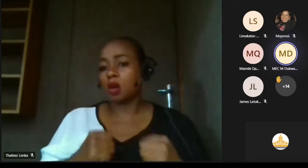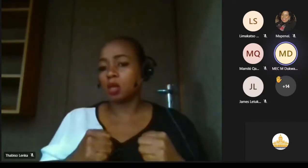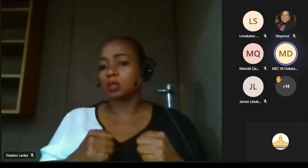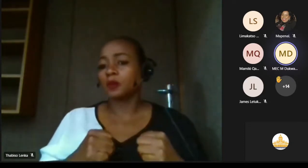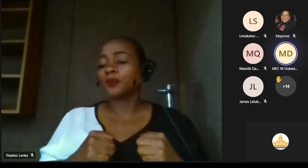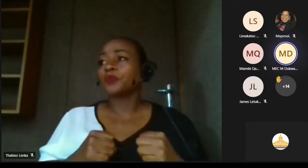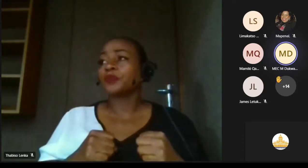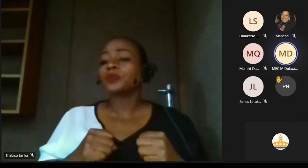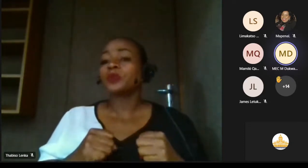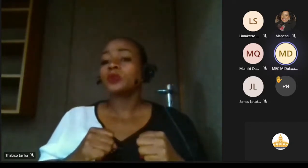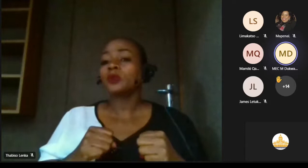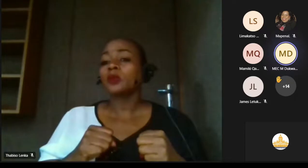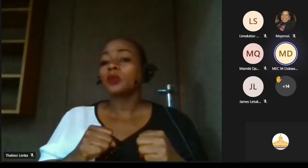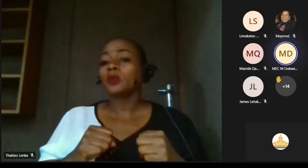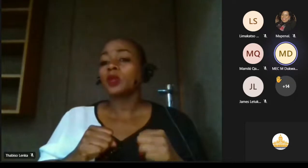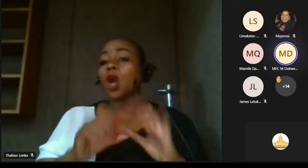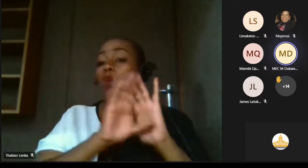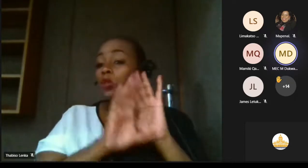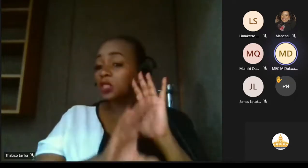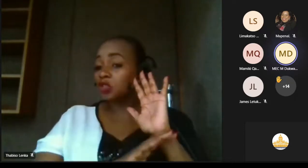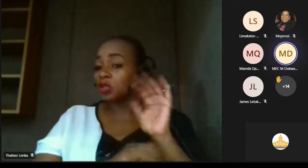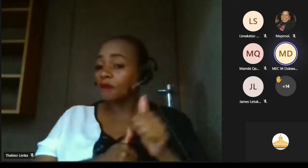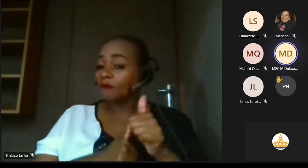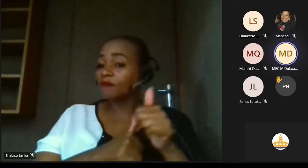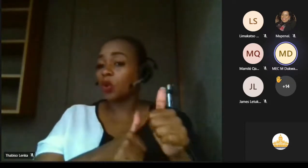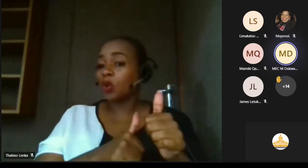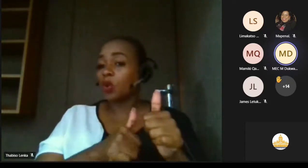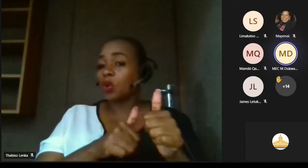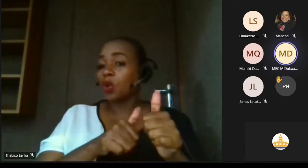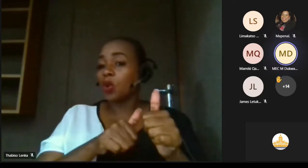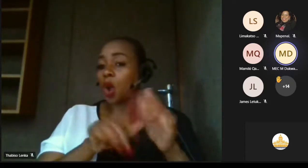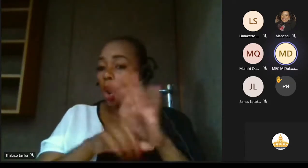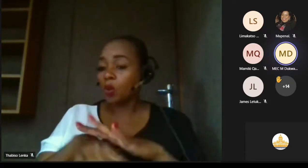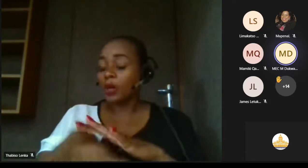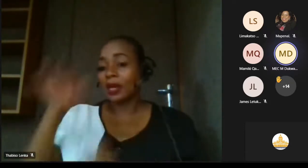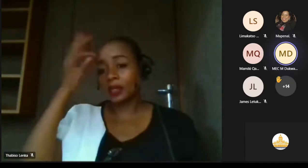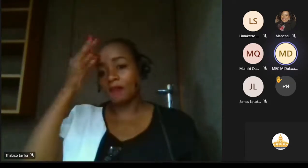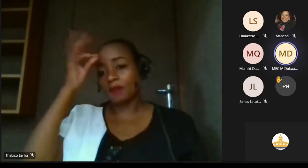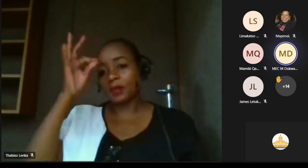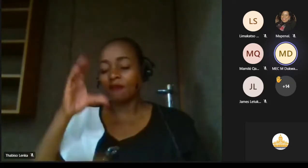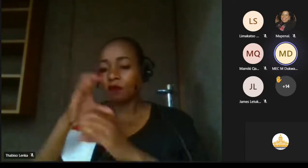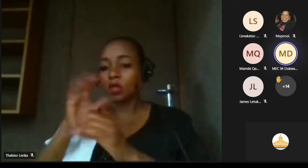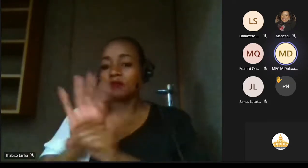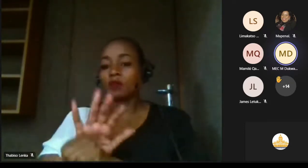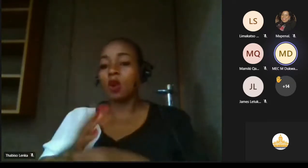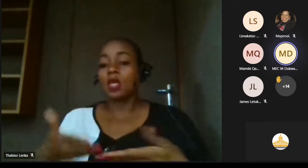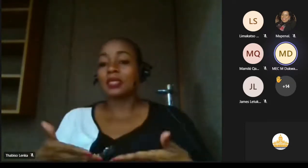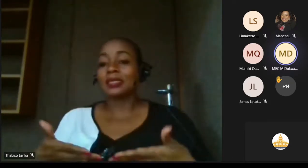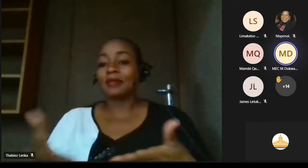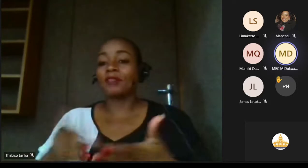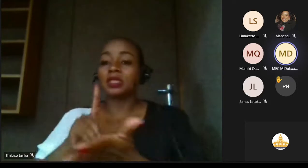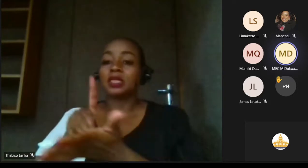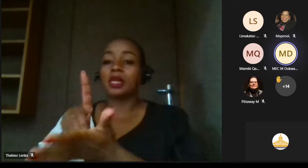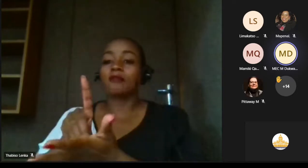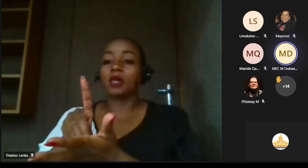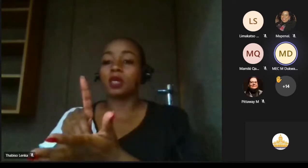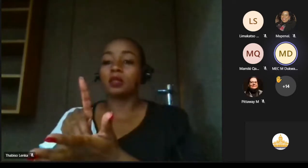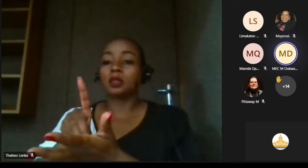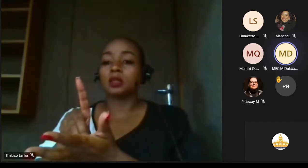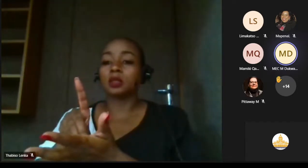of the Constitution, our local government is a primary point of service delivery and the closest